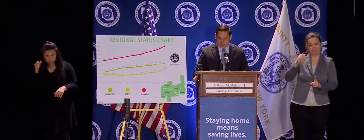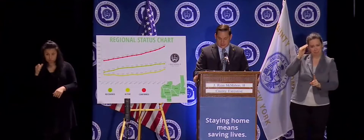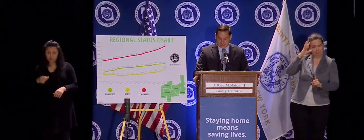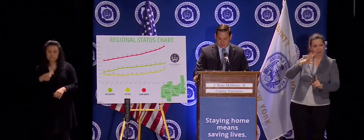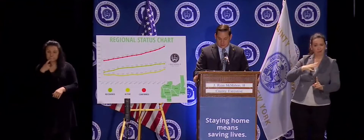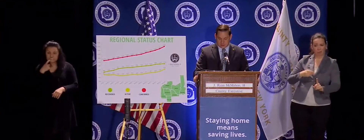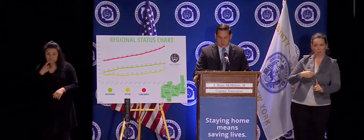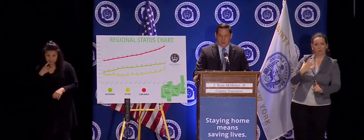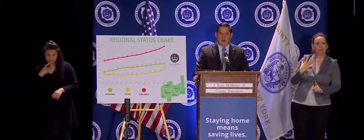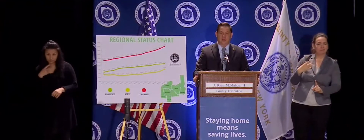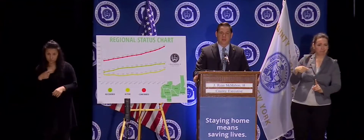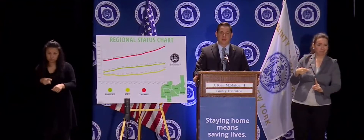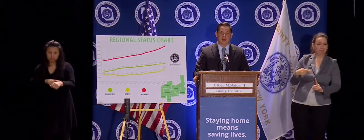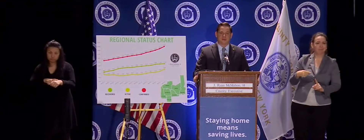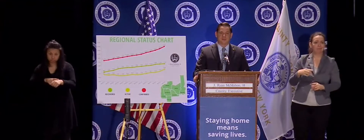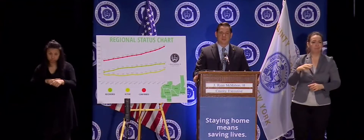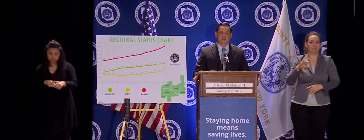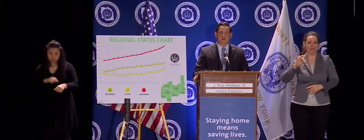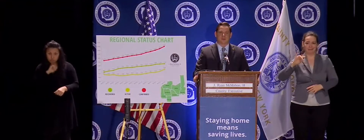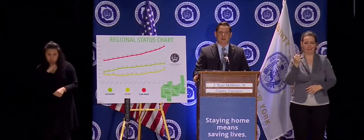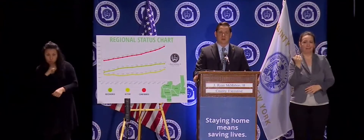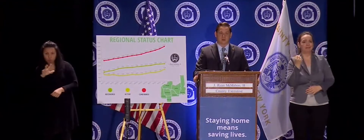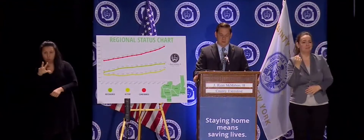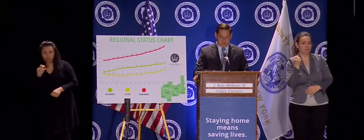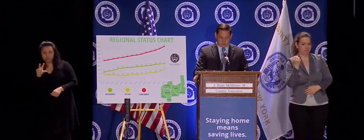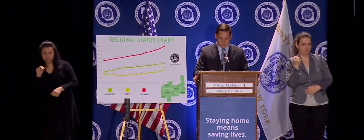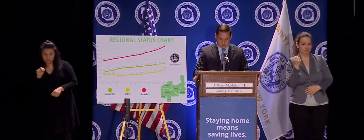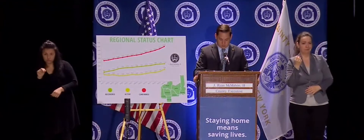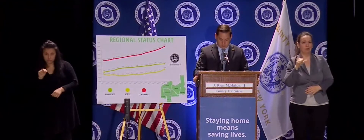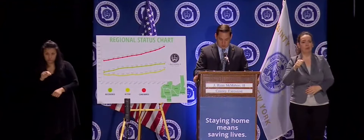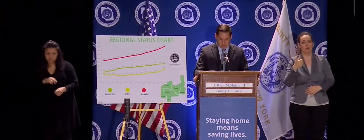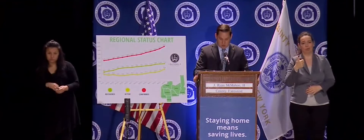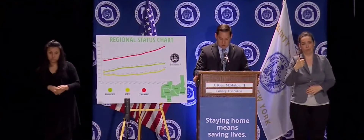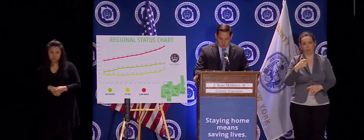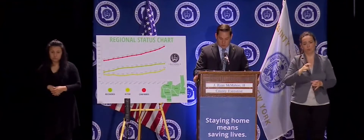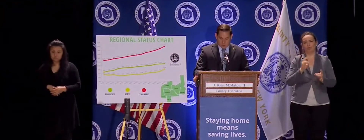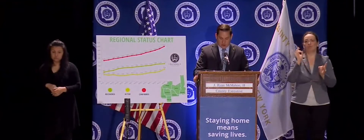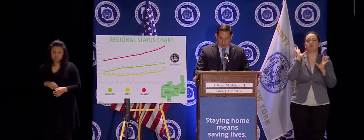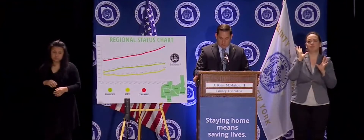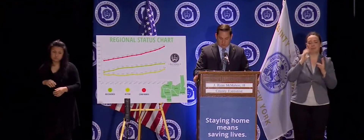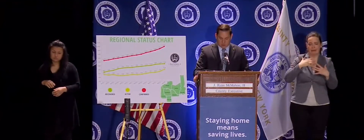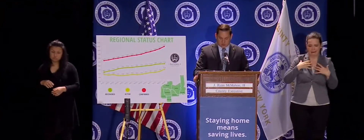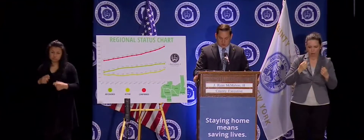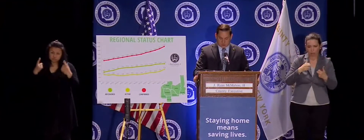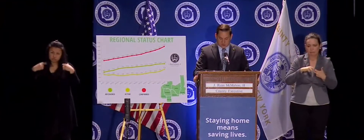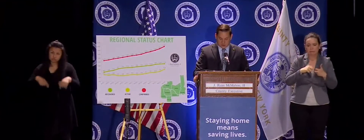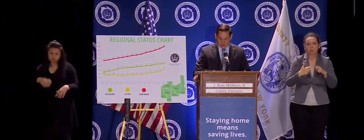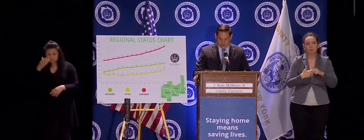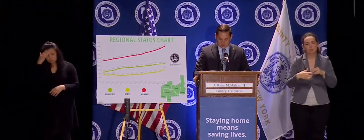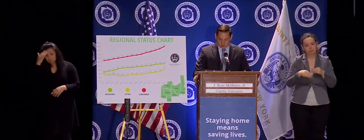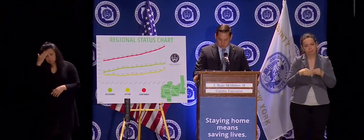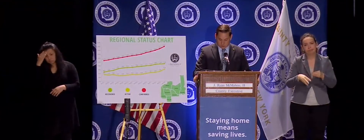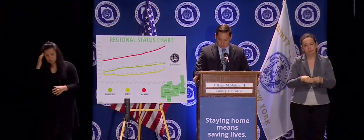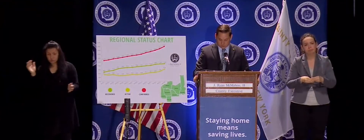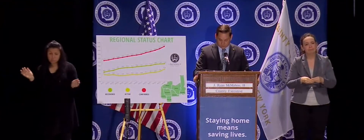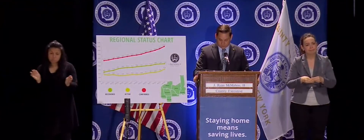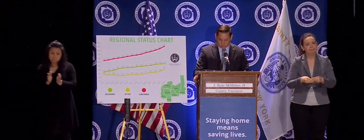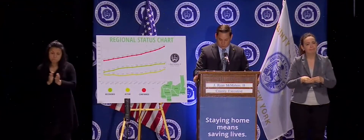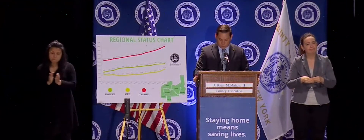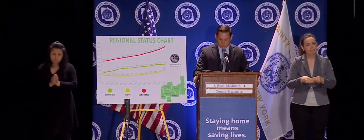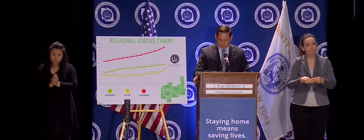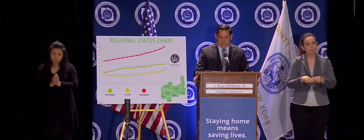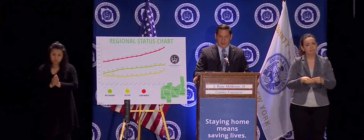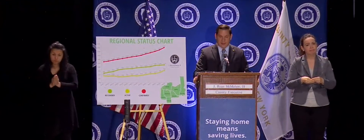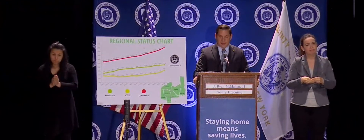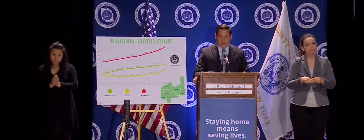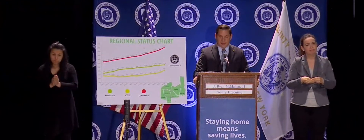his 80s. He did have significant medical conditions. We now have lost 37 individuals